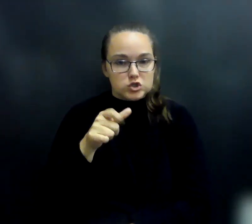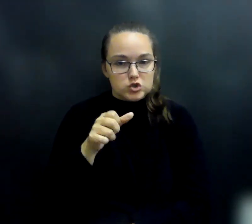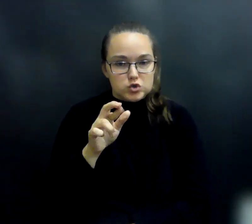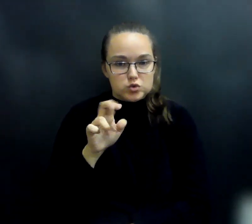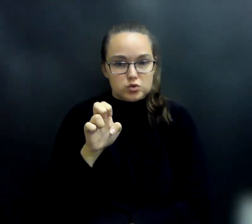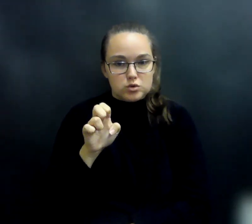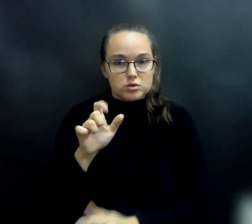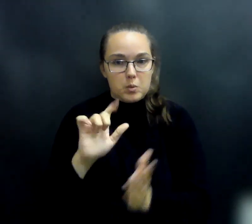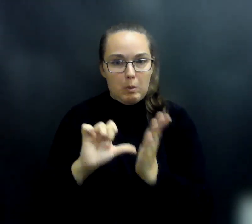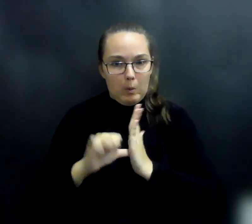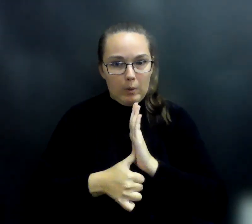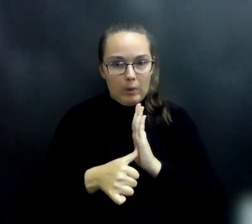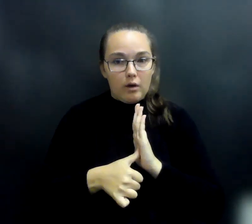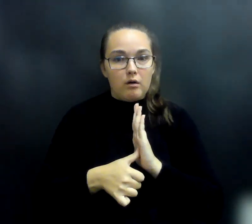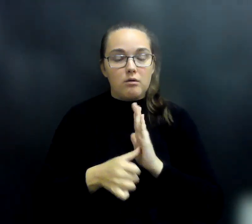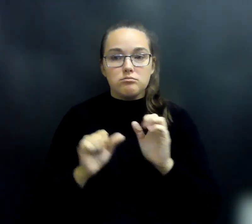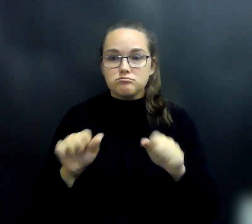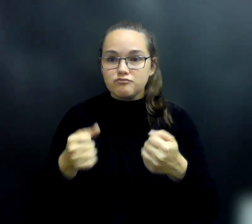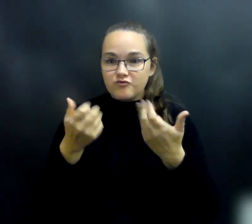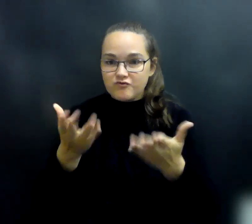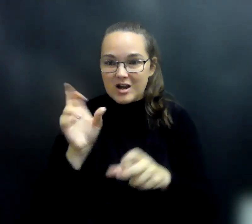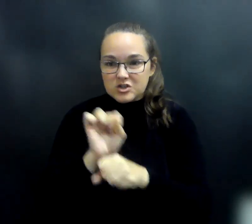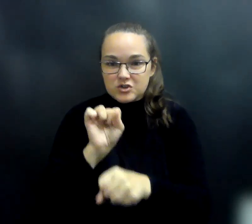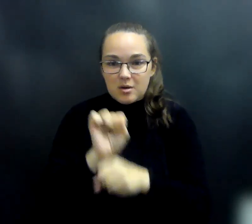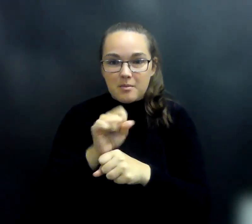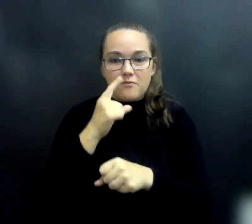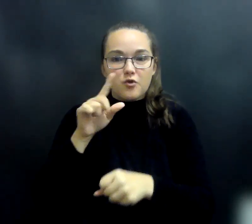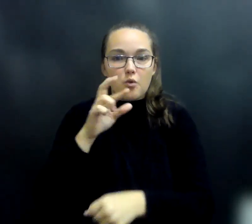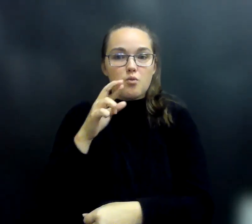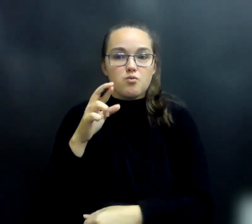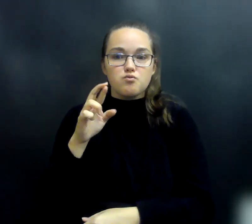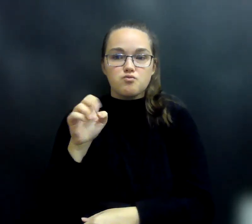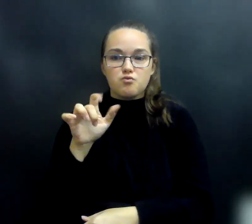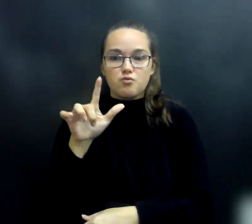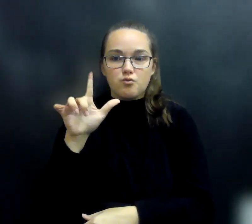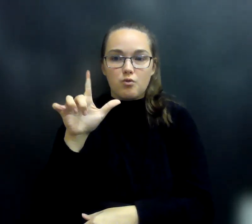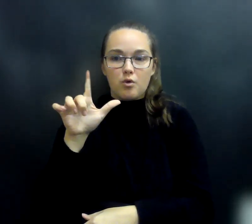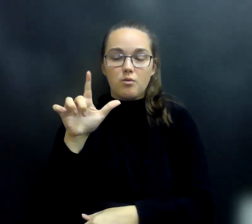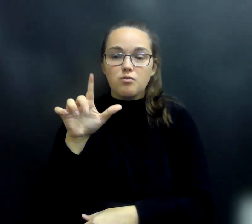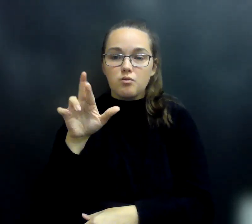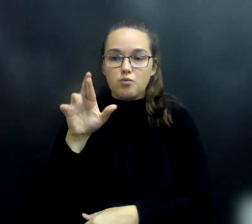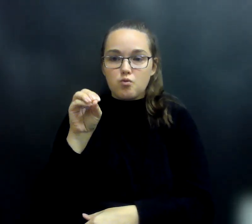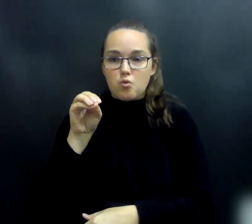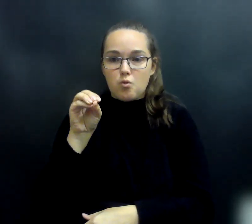a job as a royal astronomer. William accepted, of course. And I agreed to be